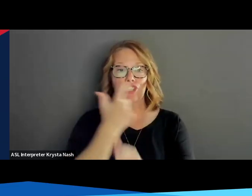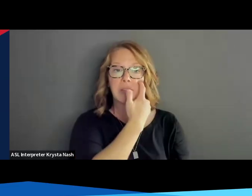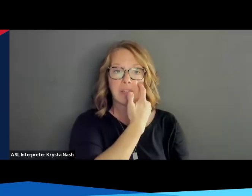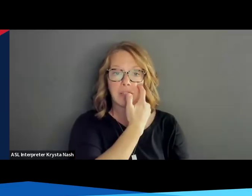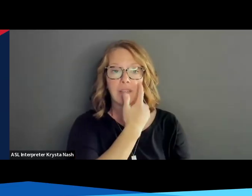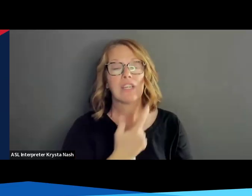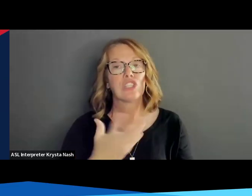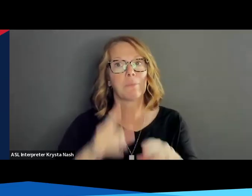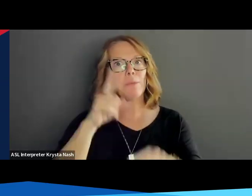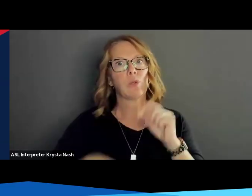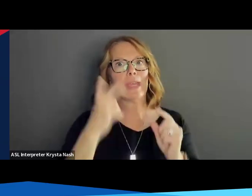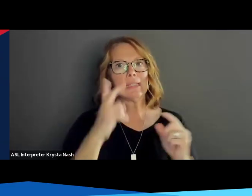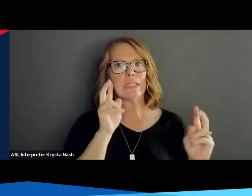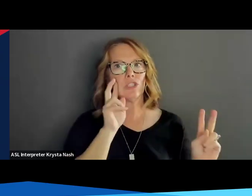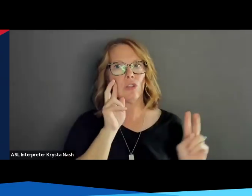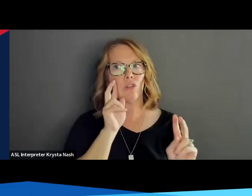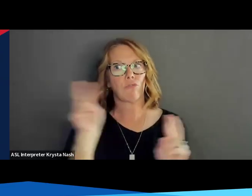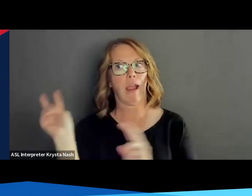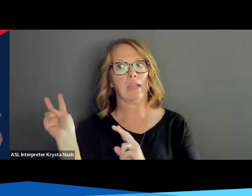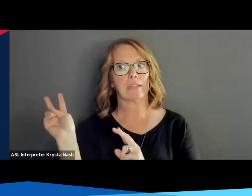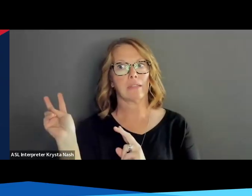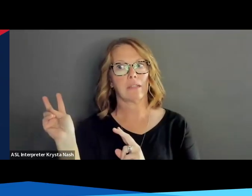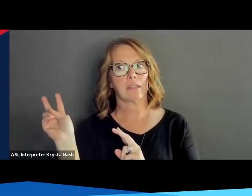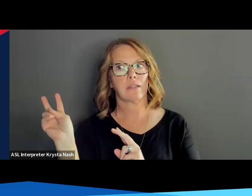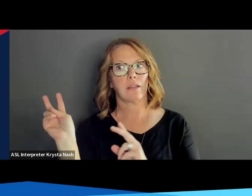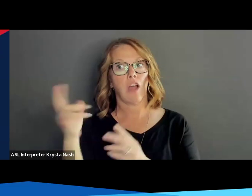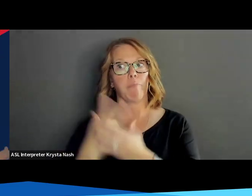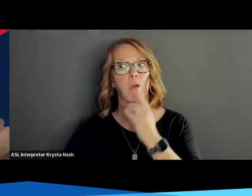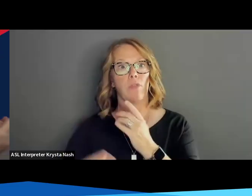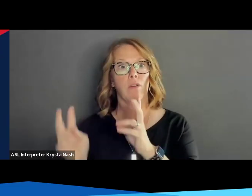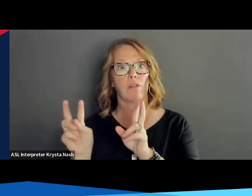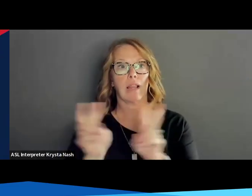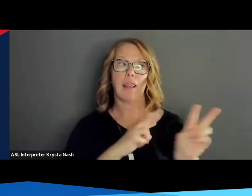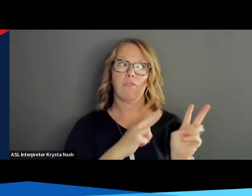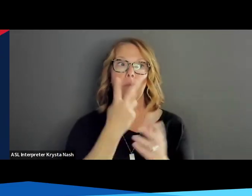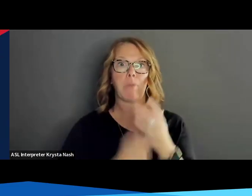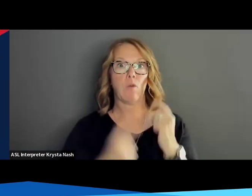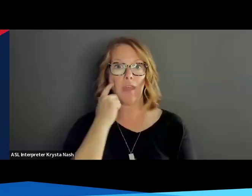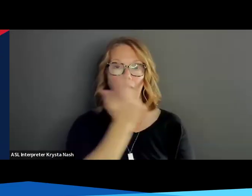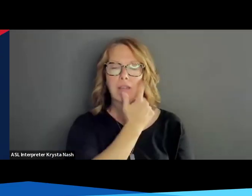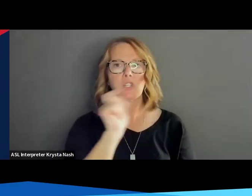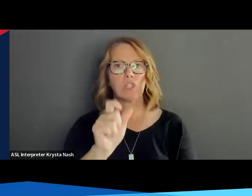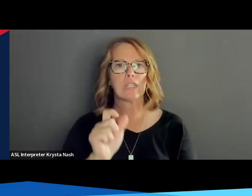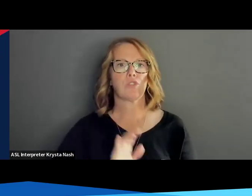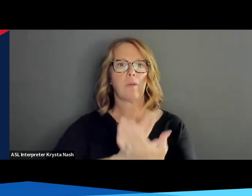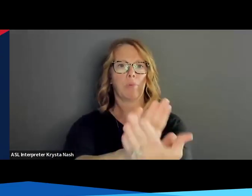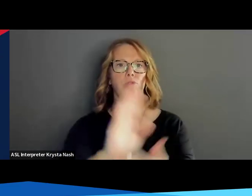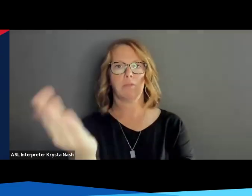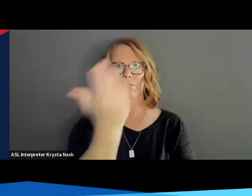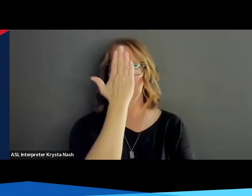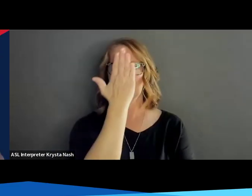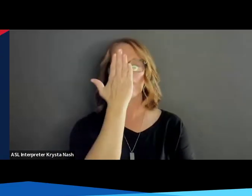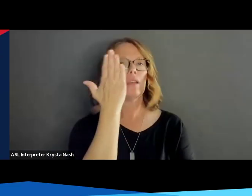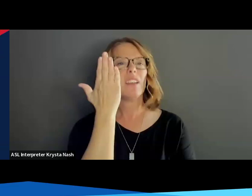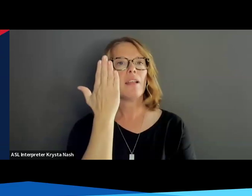see to the right side of both eyes or to the left eye of both sides. So we need to approach them from where they can